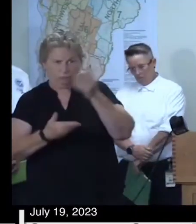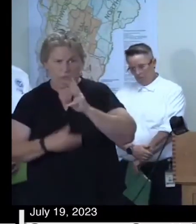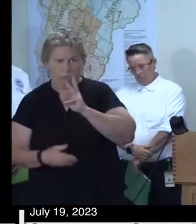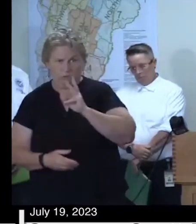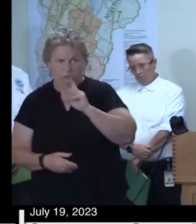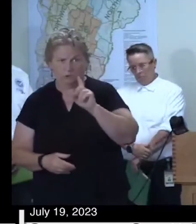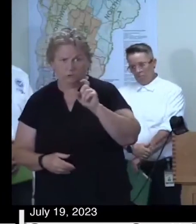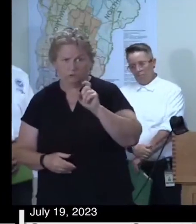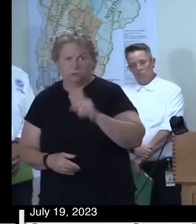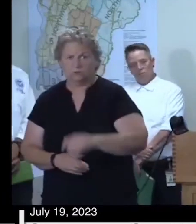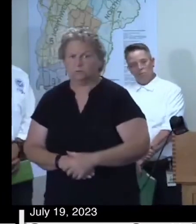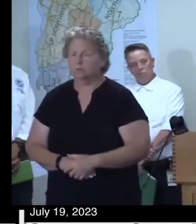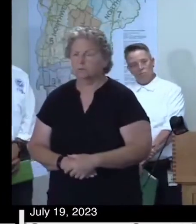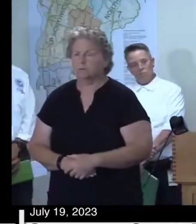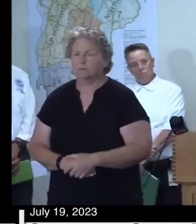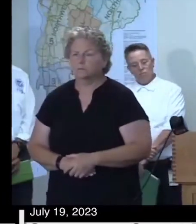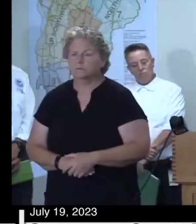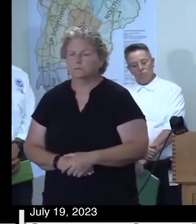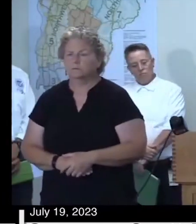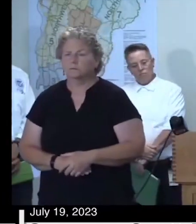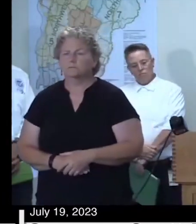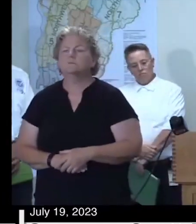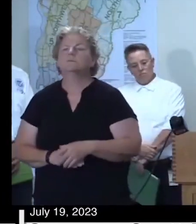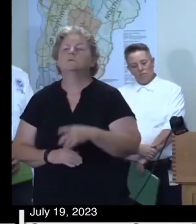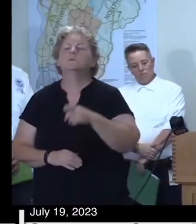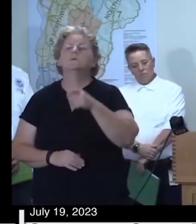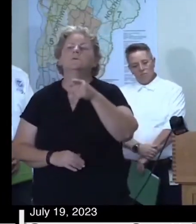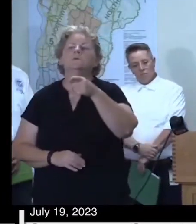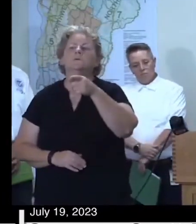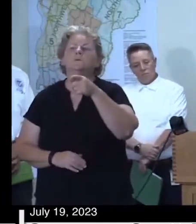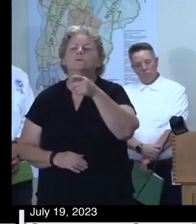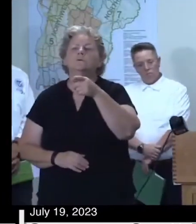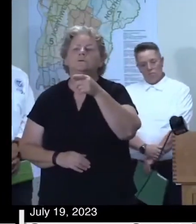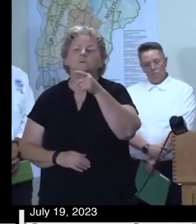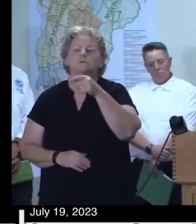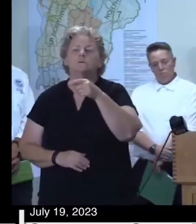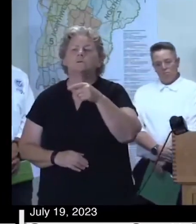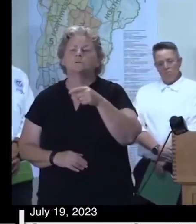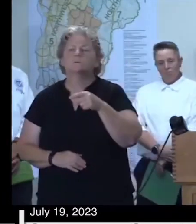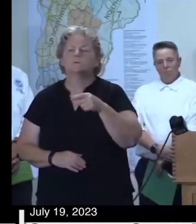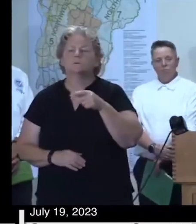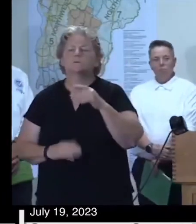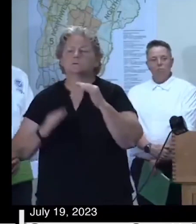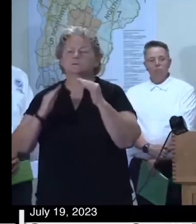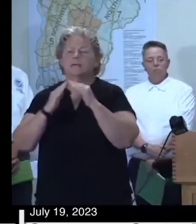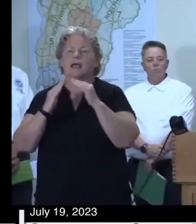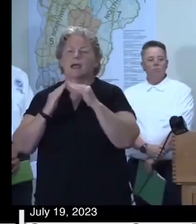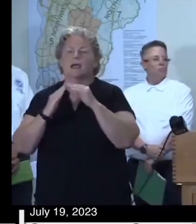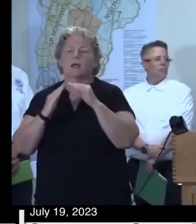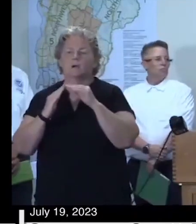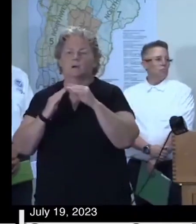or is it the town? It's the town of Marshfield. Our pipes